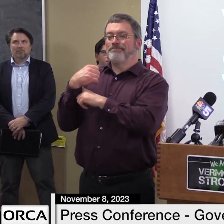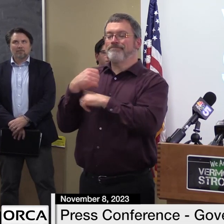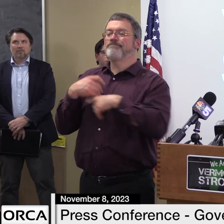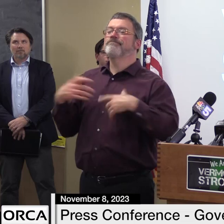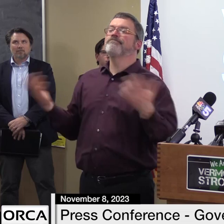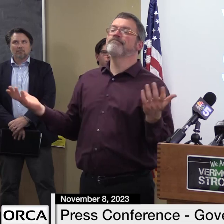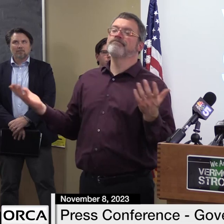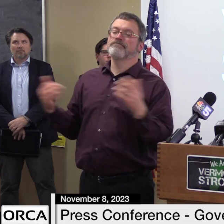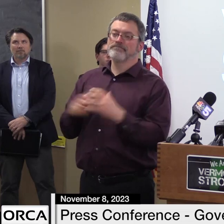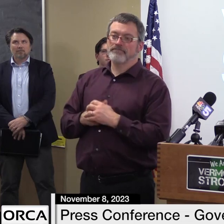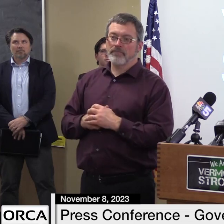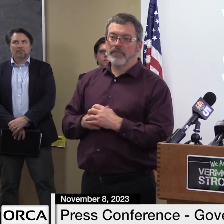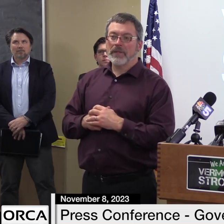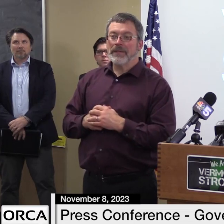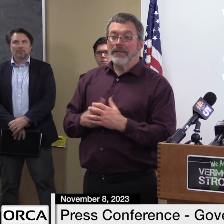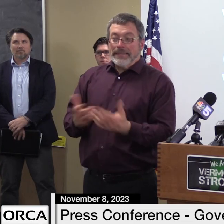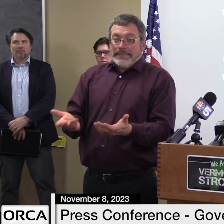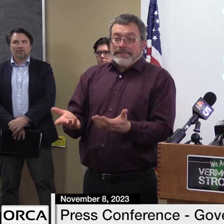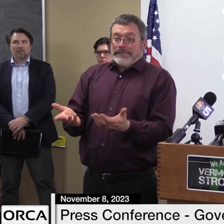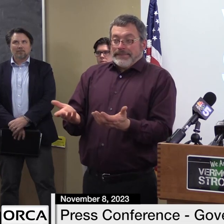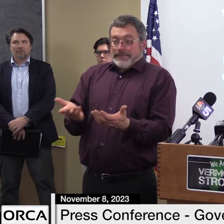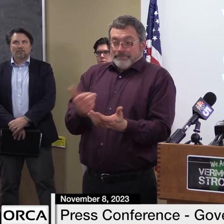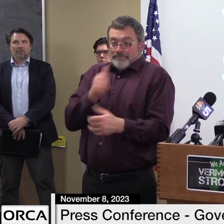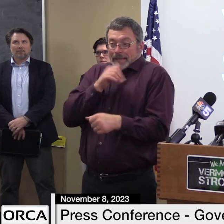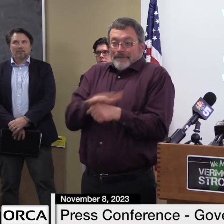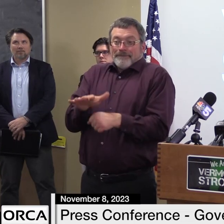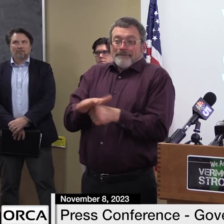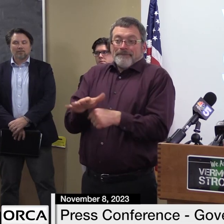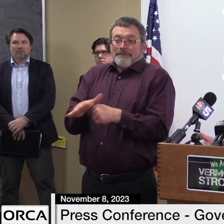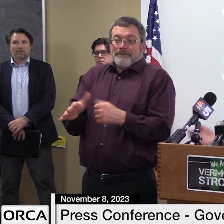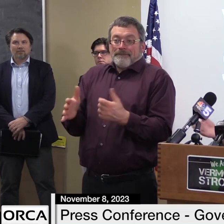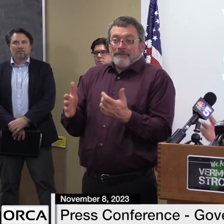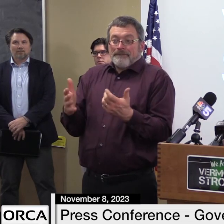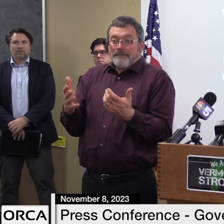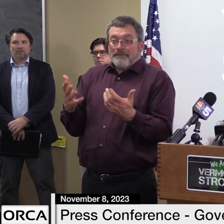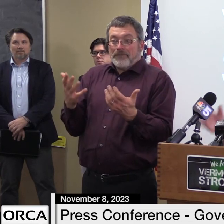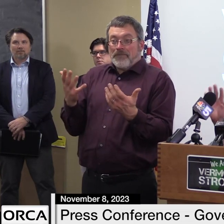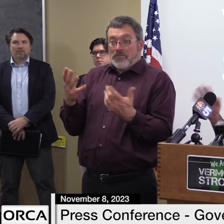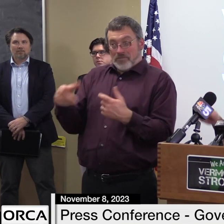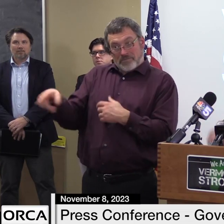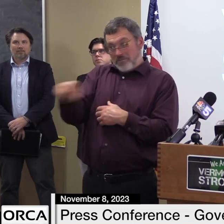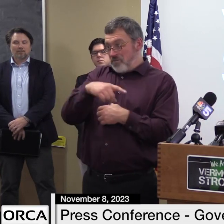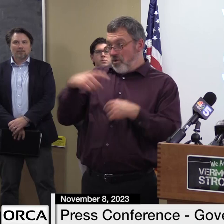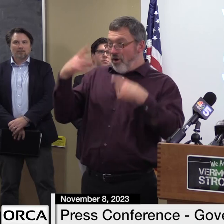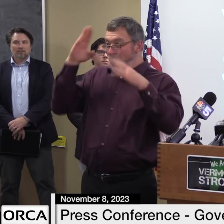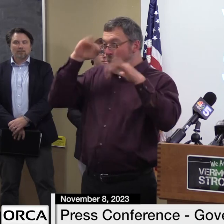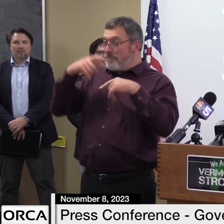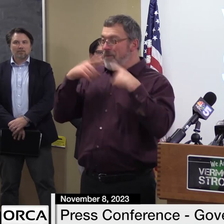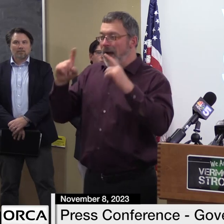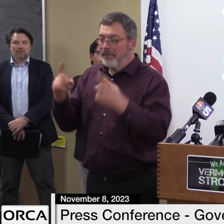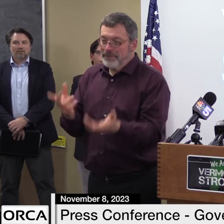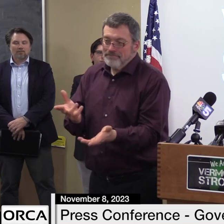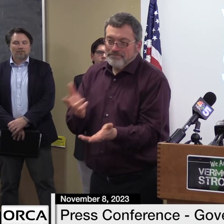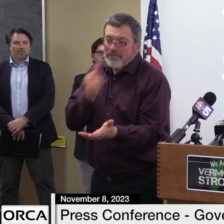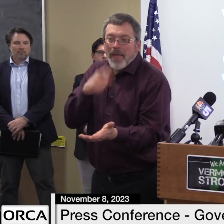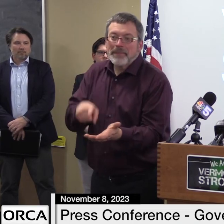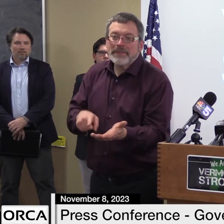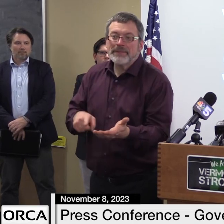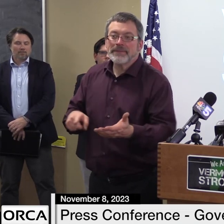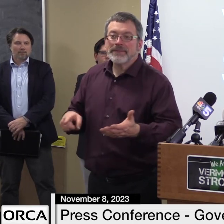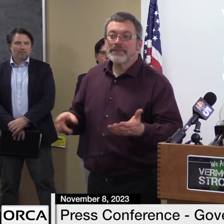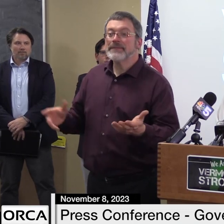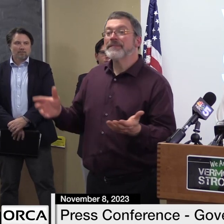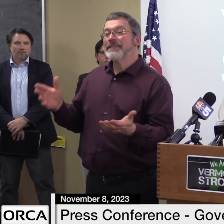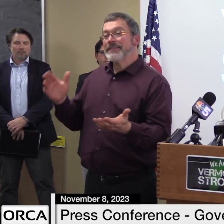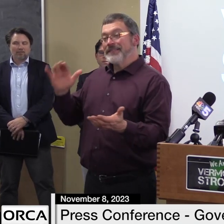go far enough, and we didn't accomplish what we'd hoped. And you'll see that. That's for another day. But there's a deficit there